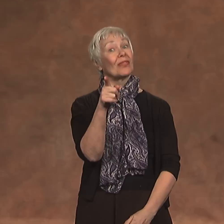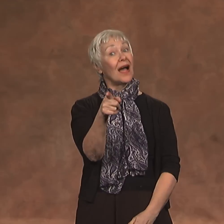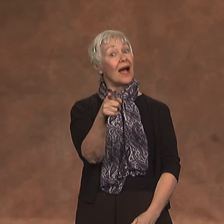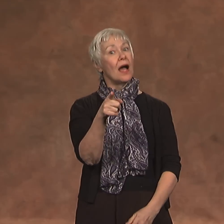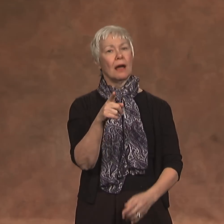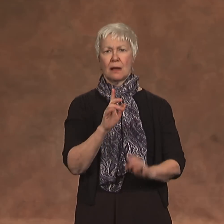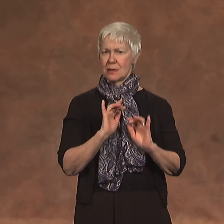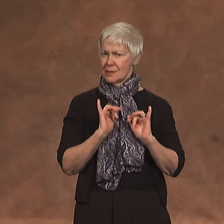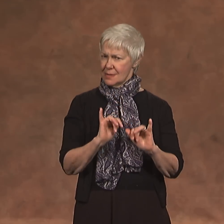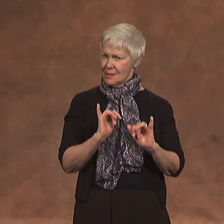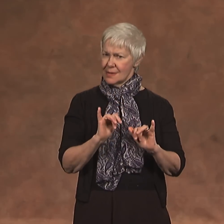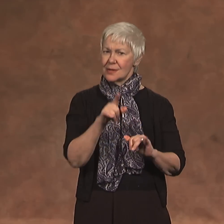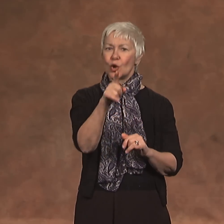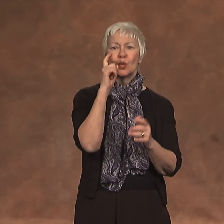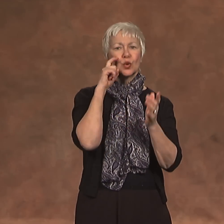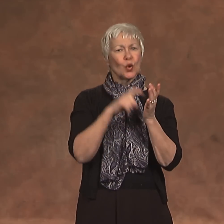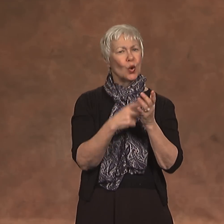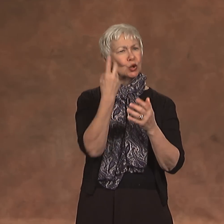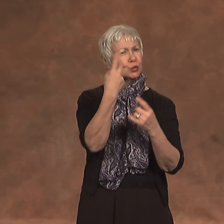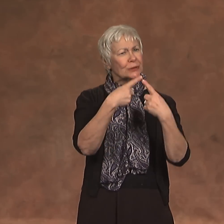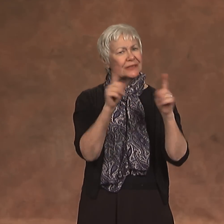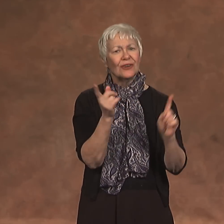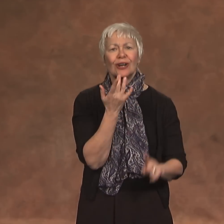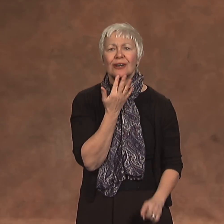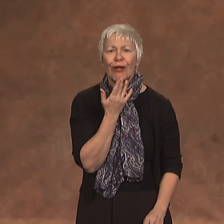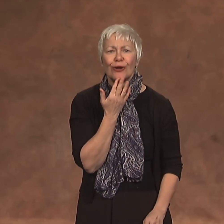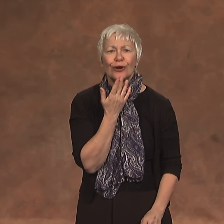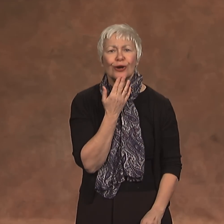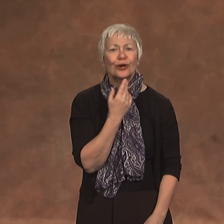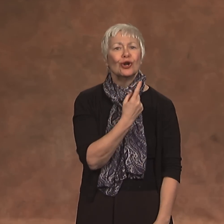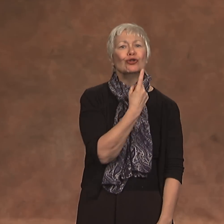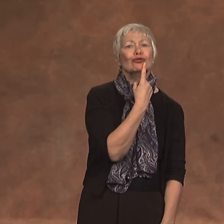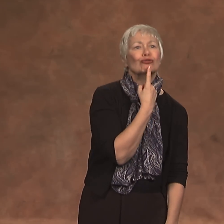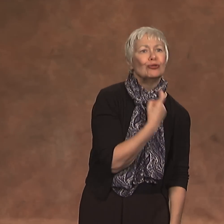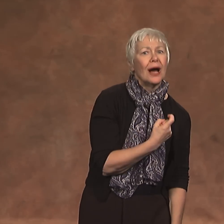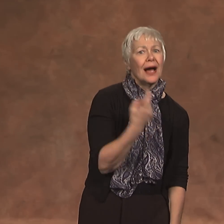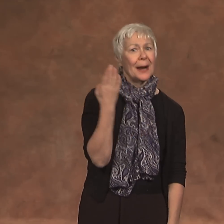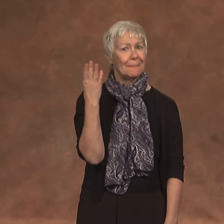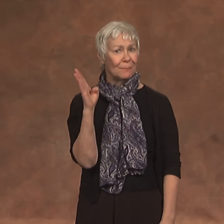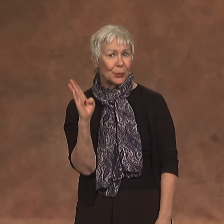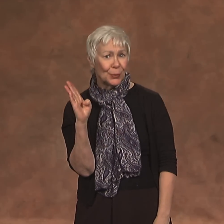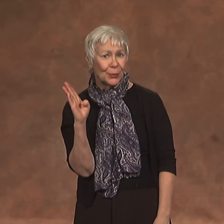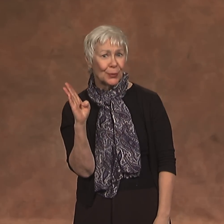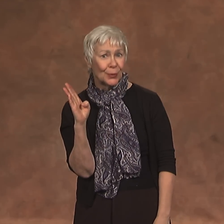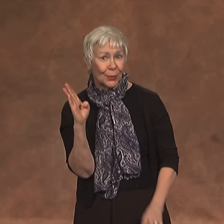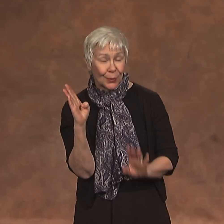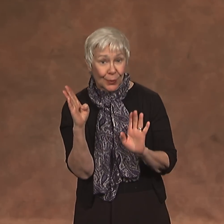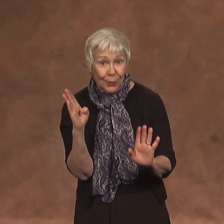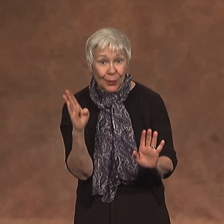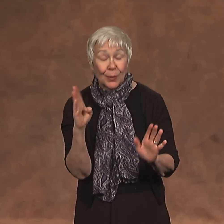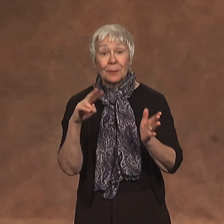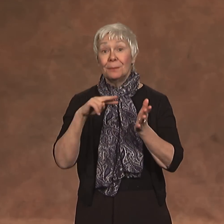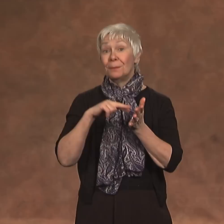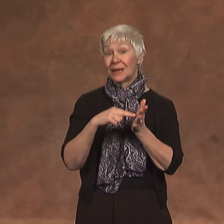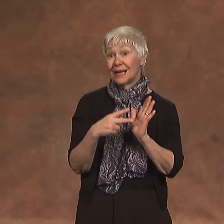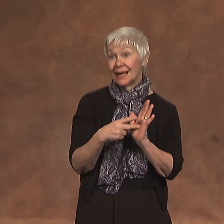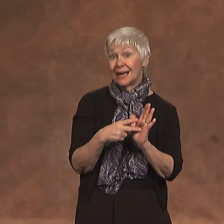In the horizontal field of vision, you'll notice what the eyes generally can see, being represented by the colors red and blue. These